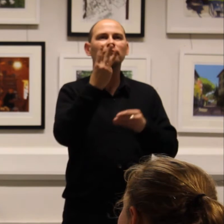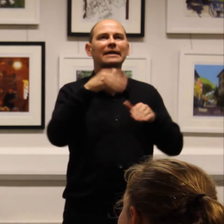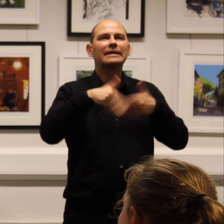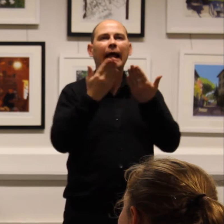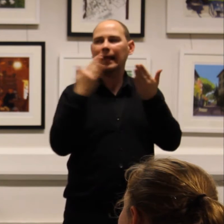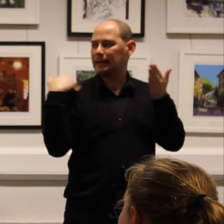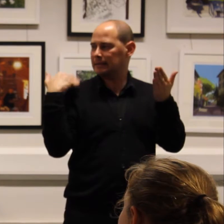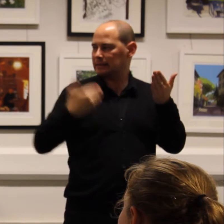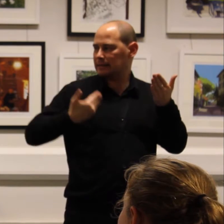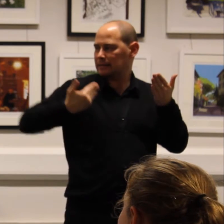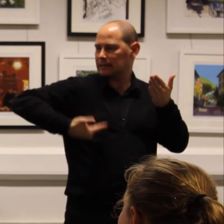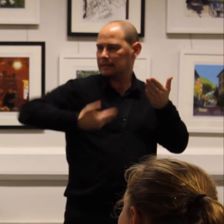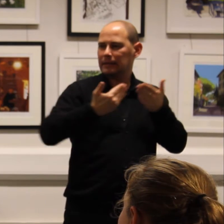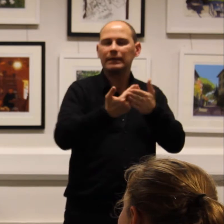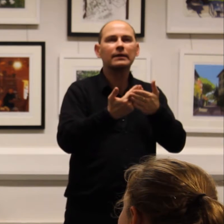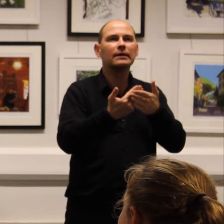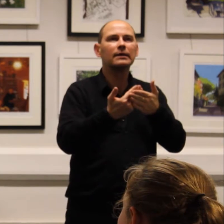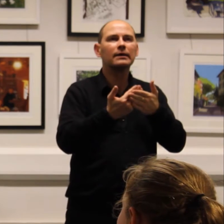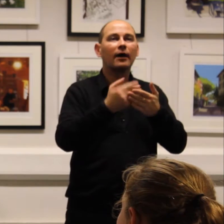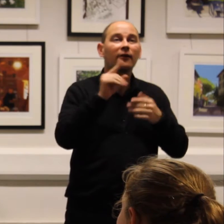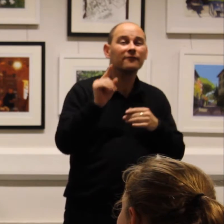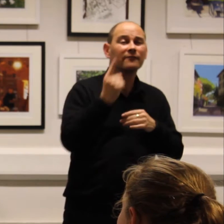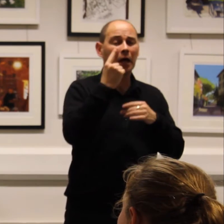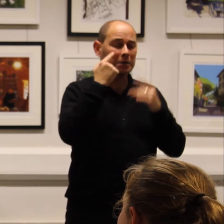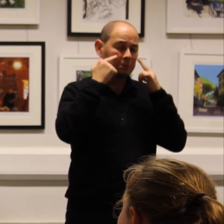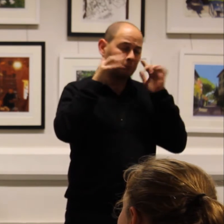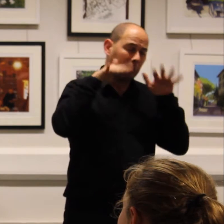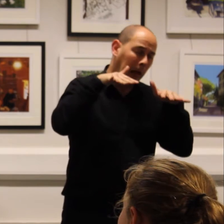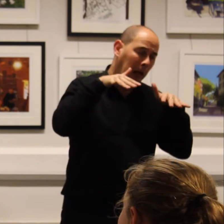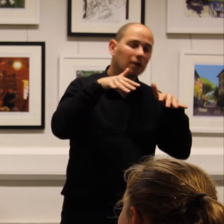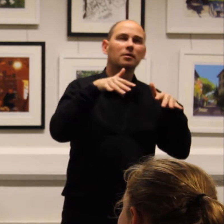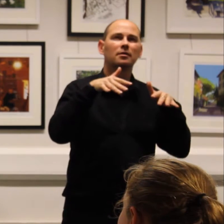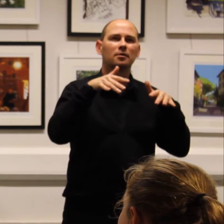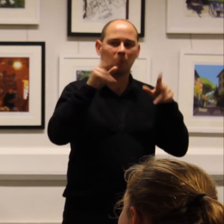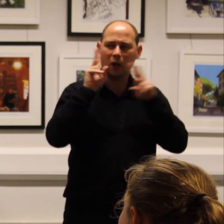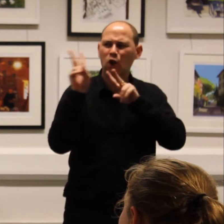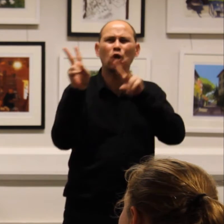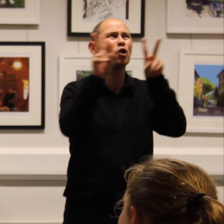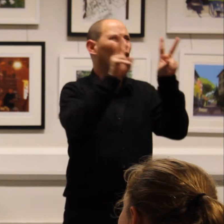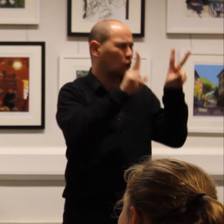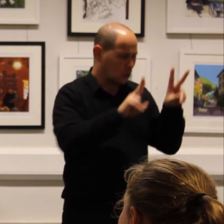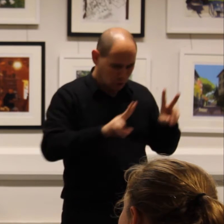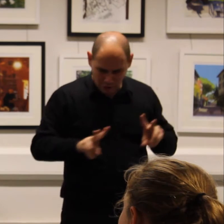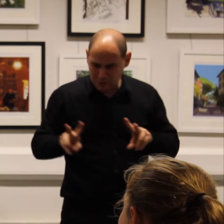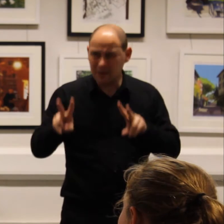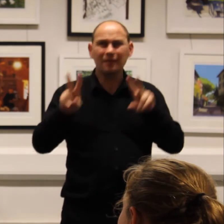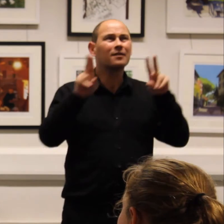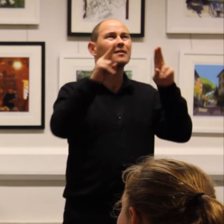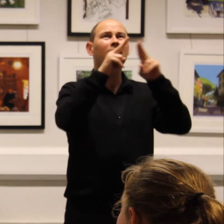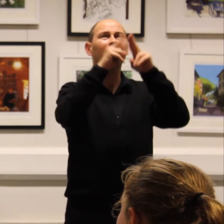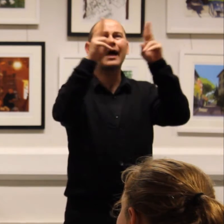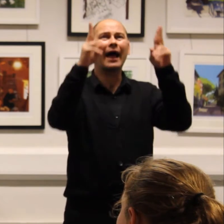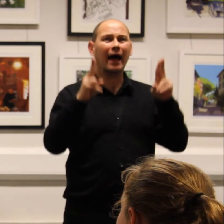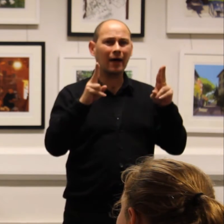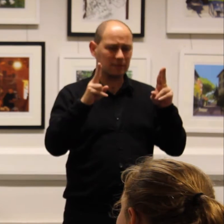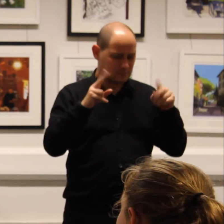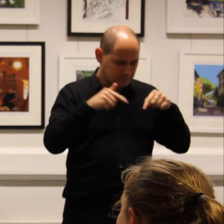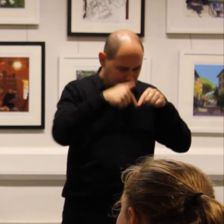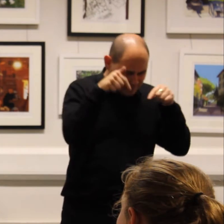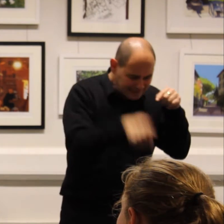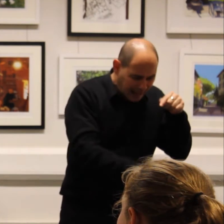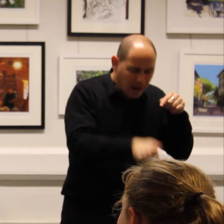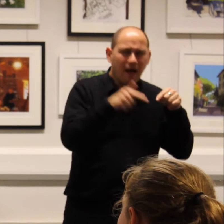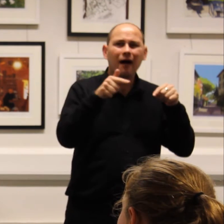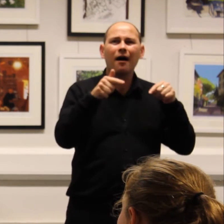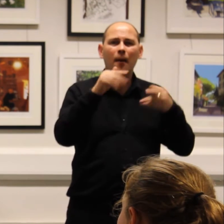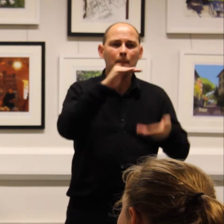cried, and they had looked all over the house, in the cellar, in all the boxes. Finally, they looked in the cupboard with the